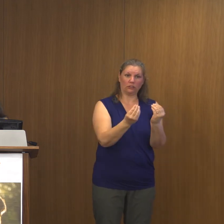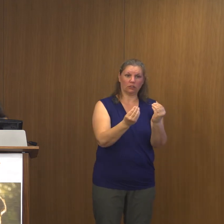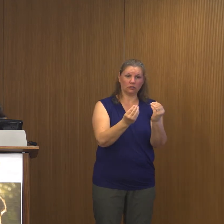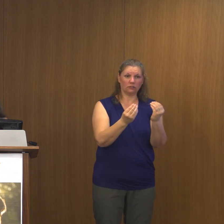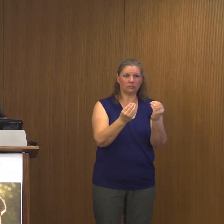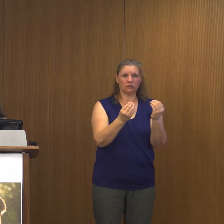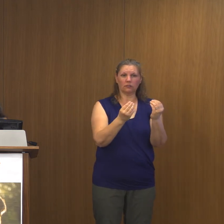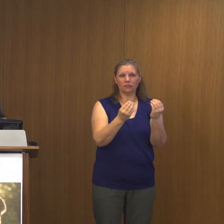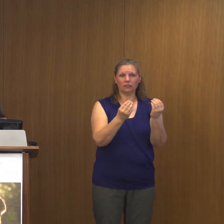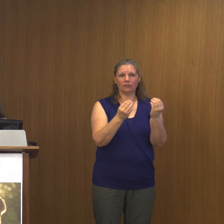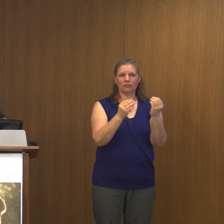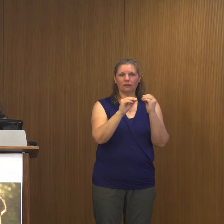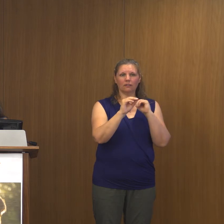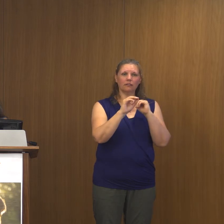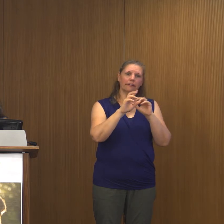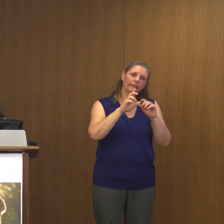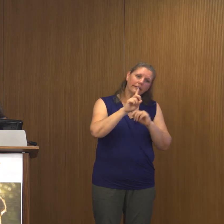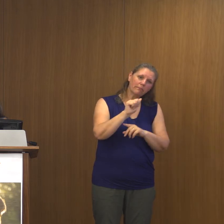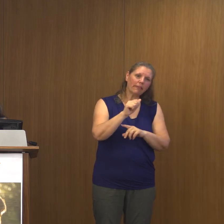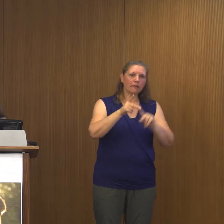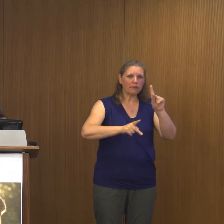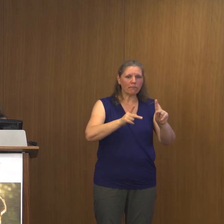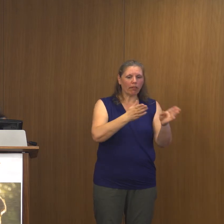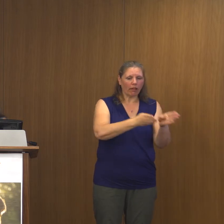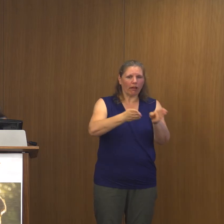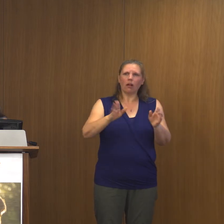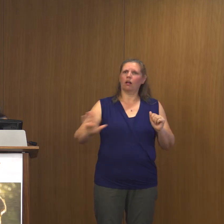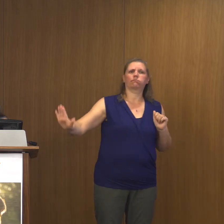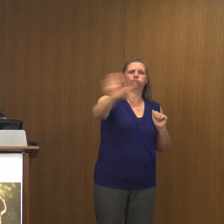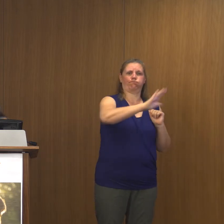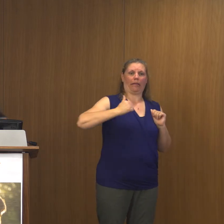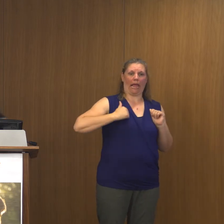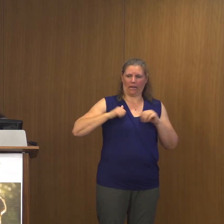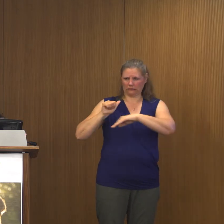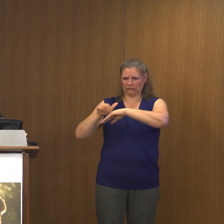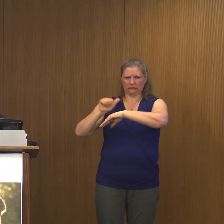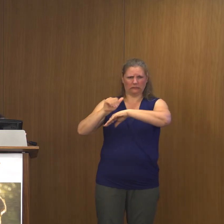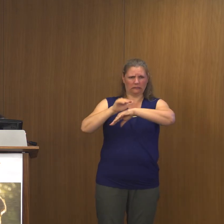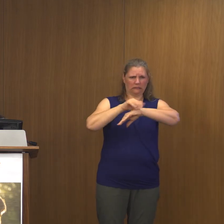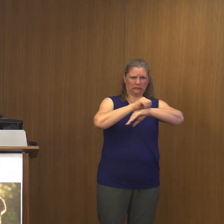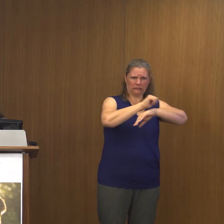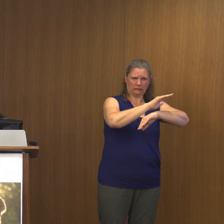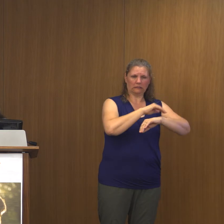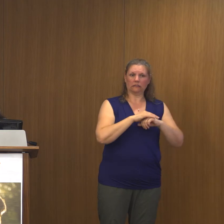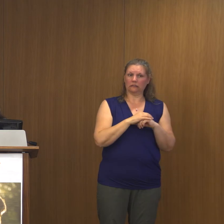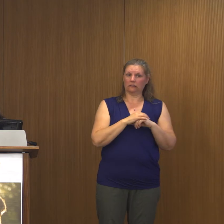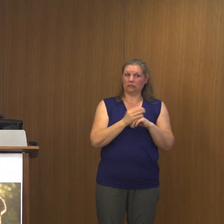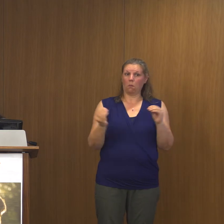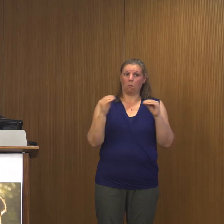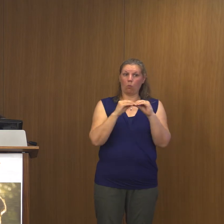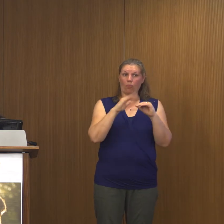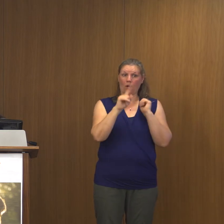disability persons organizations, civil society organizations across Canada, And we had over 100 organizations